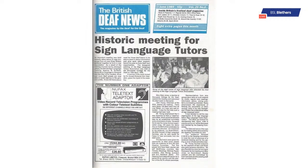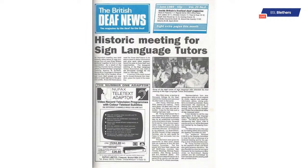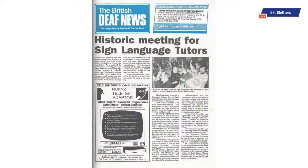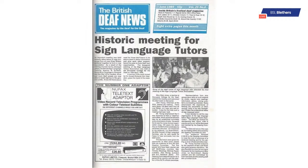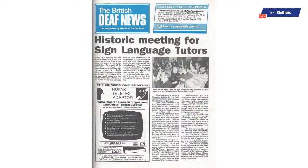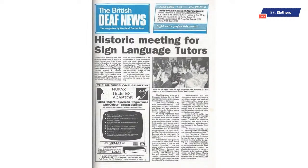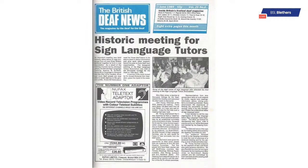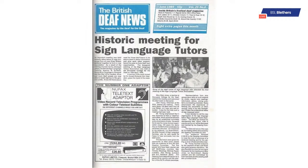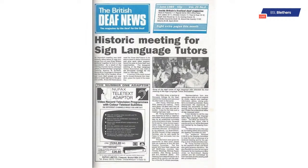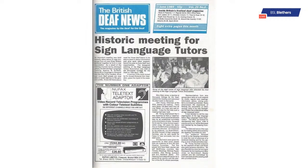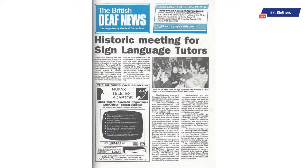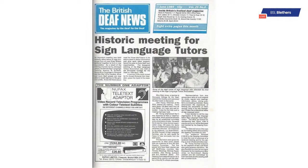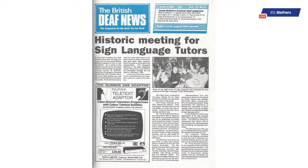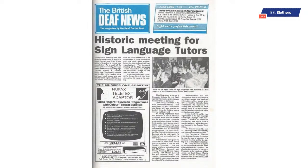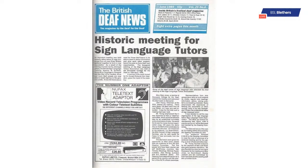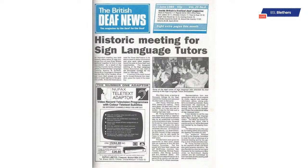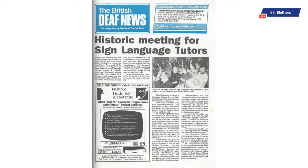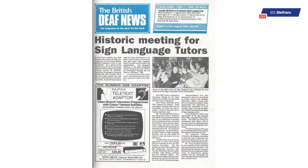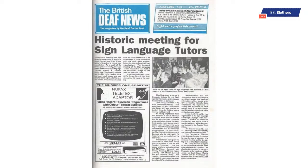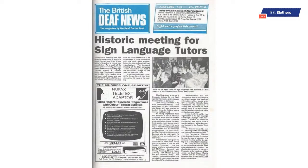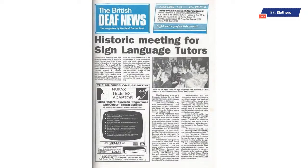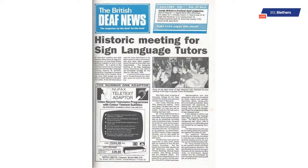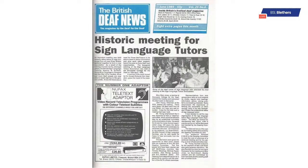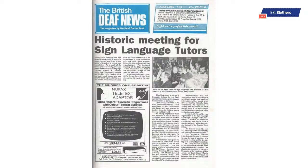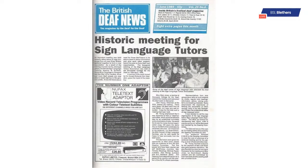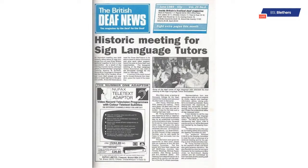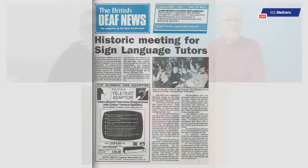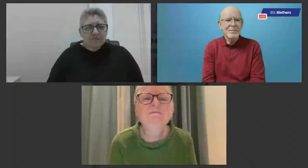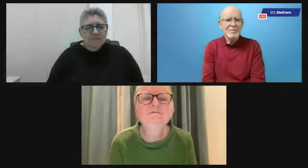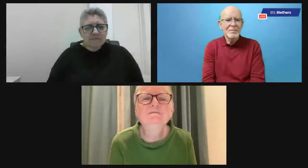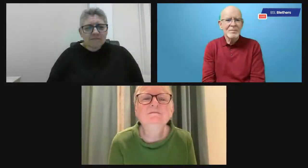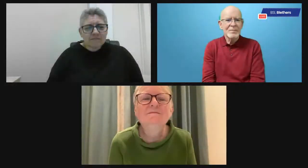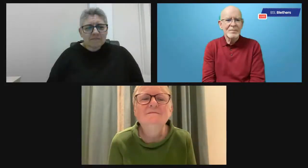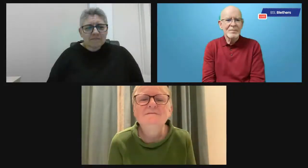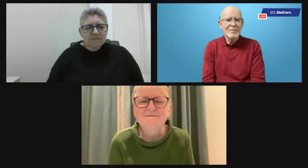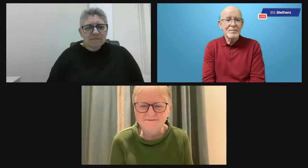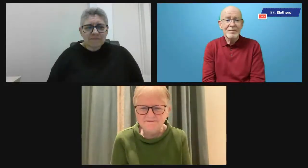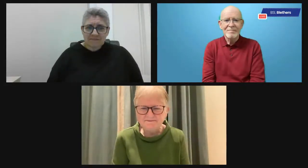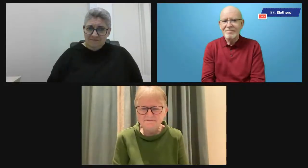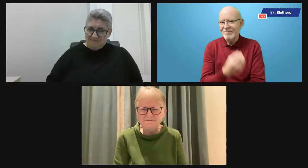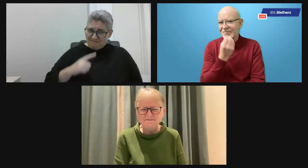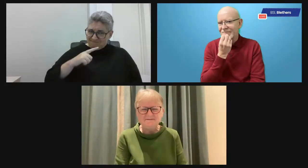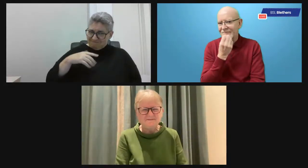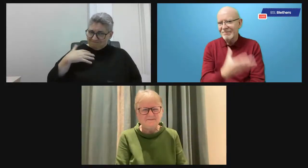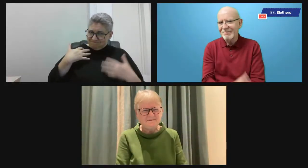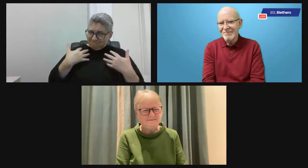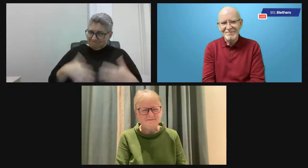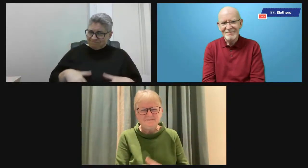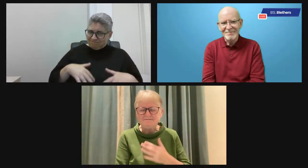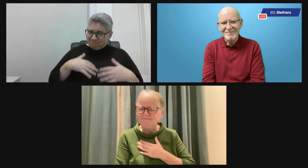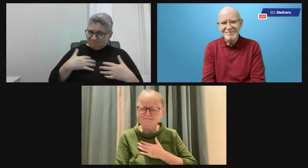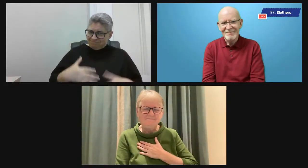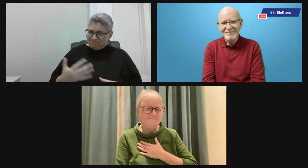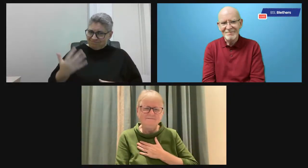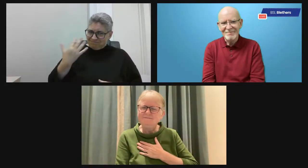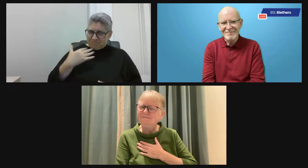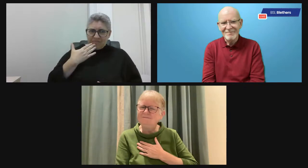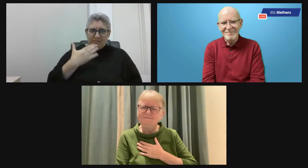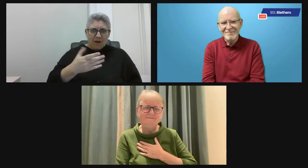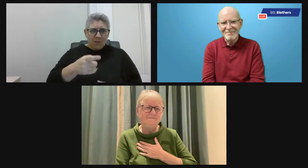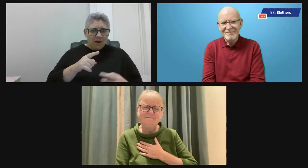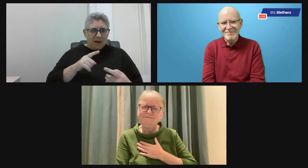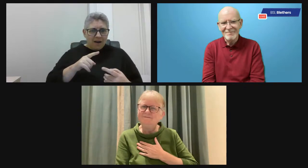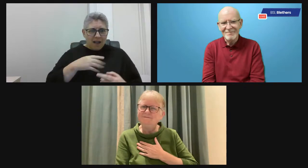So for people at home, this is a picture of the British Deaf News, an old magazine that we're sharing with the